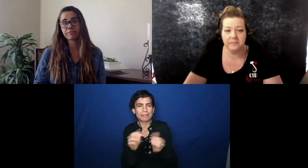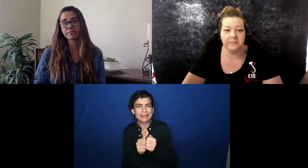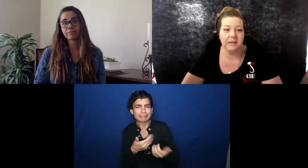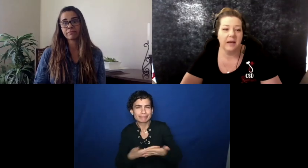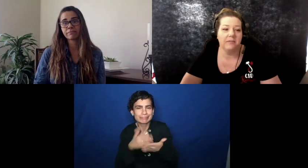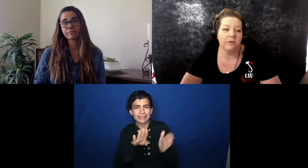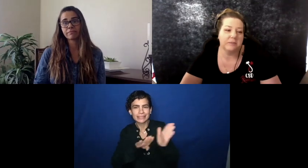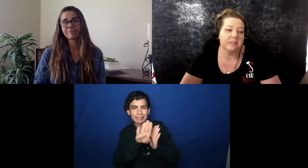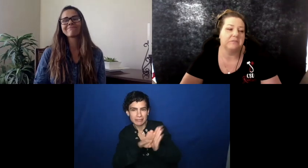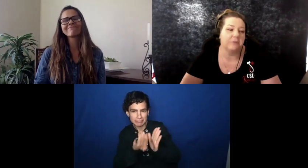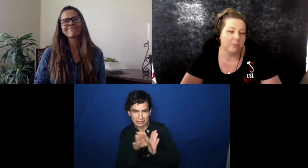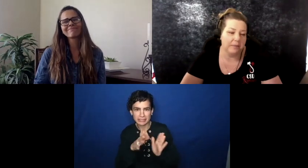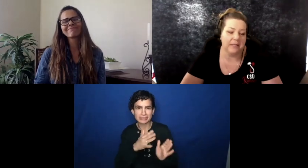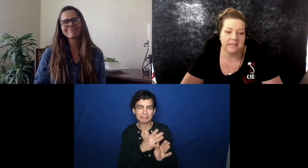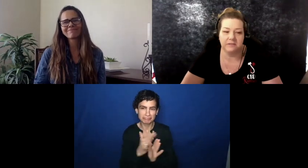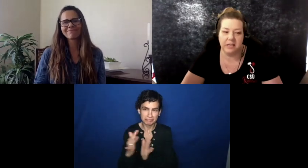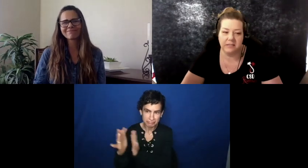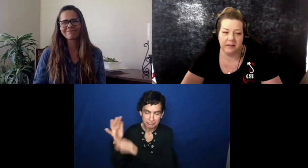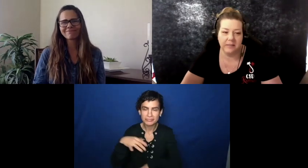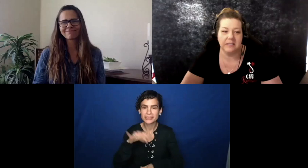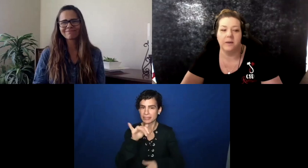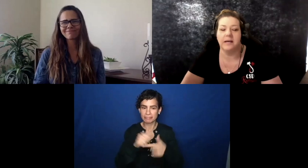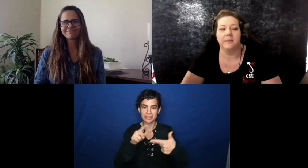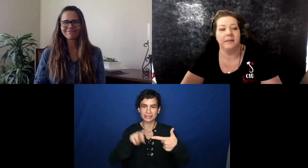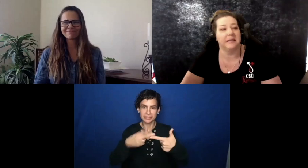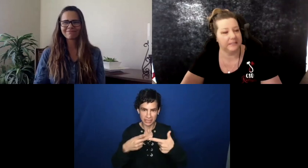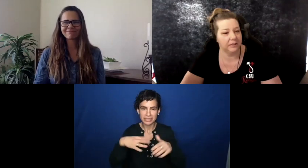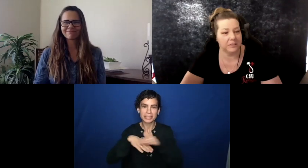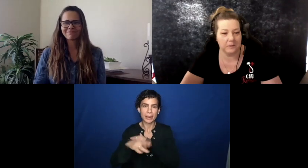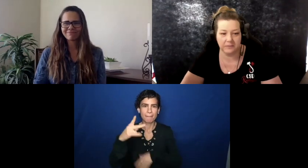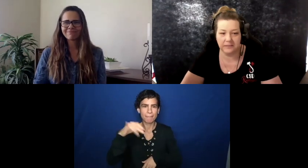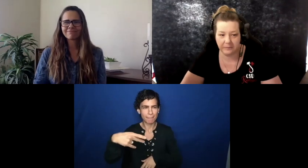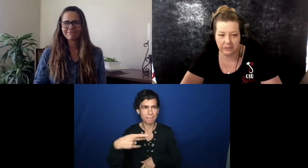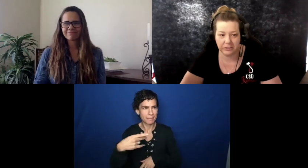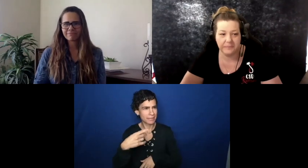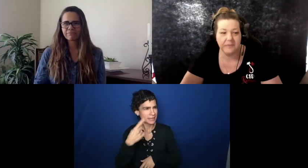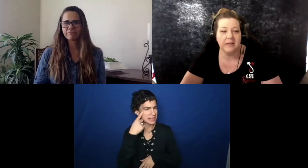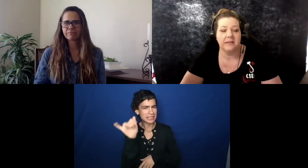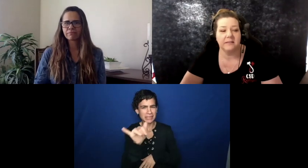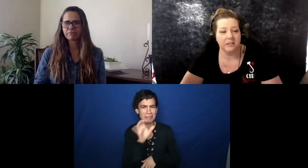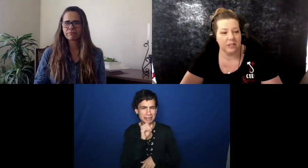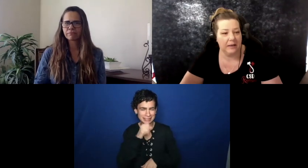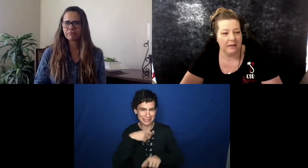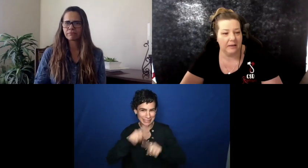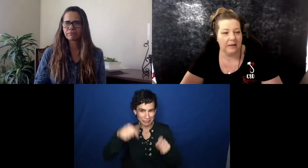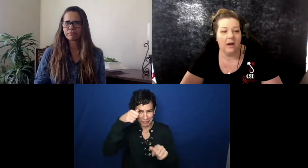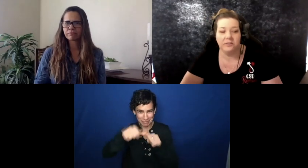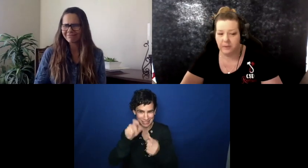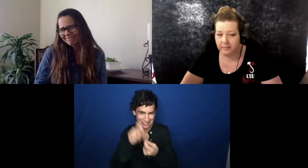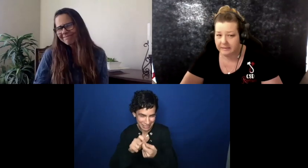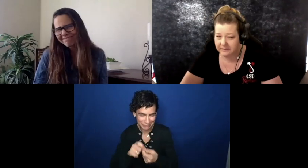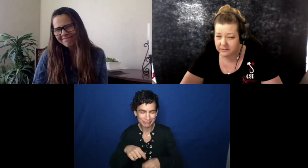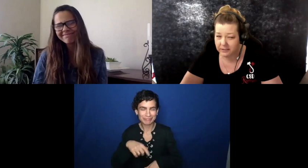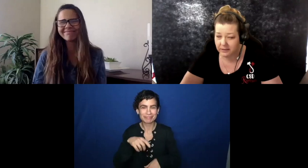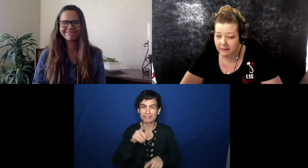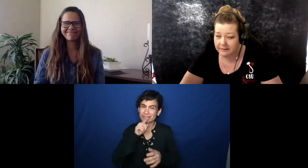education. Of course, it was informal because of child development and whatnot, but it still exposed them to language. The second child also, I